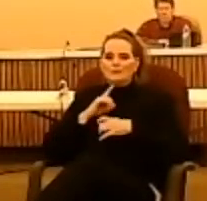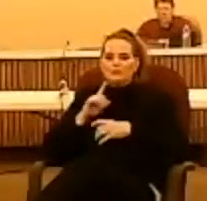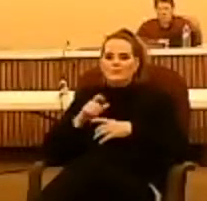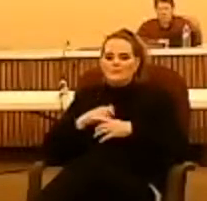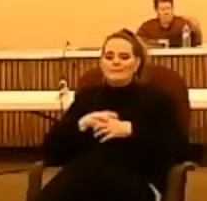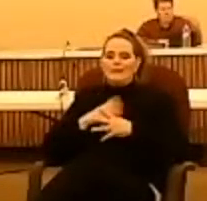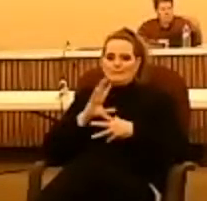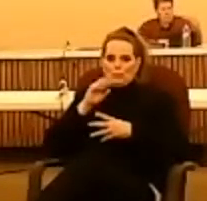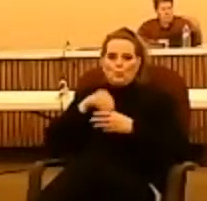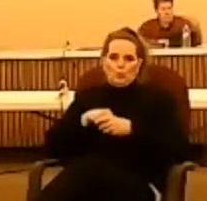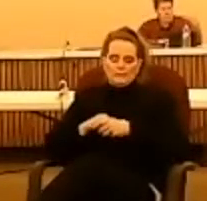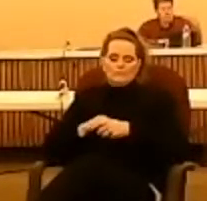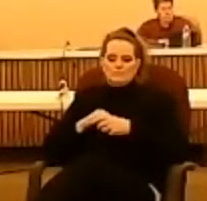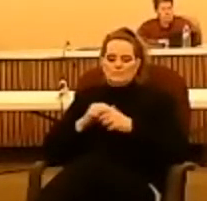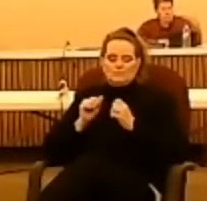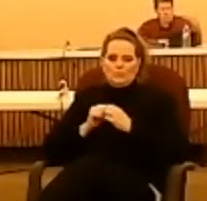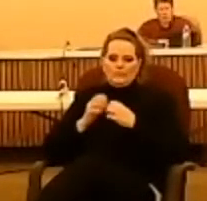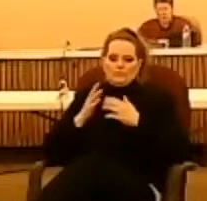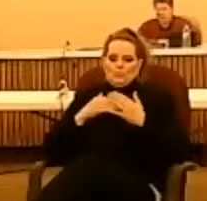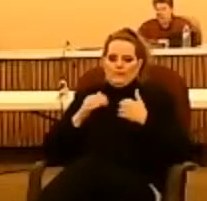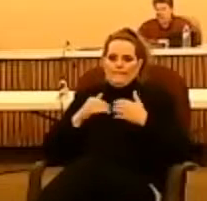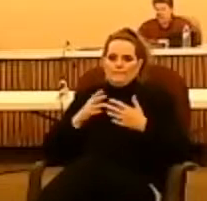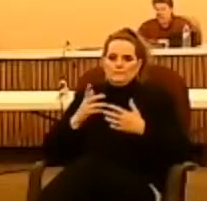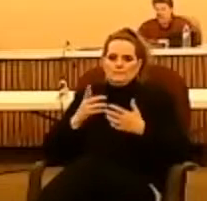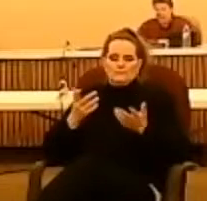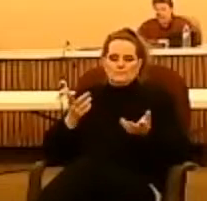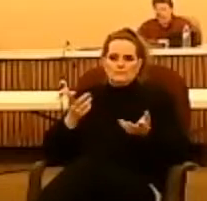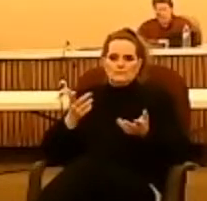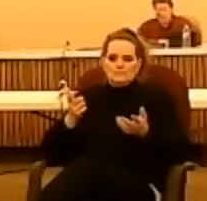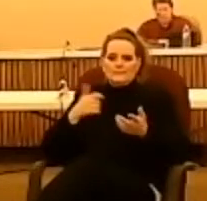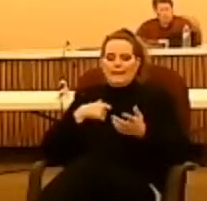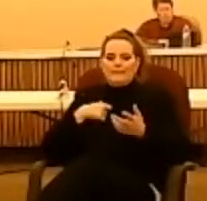that's included in whatever goes in there. So,